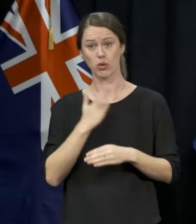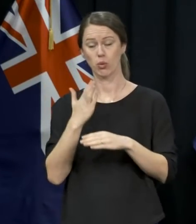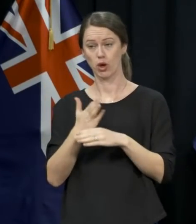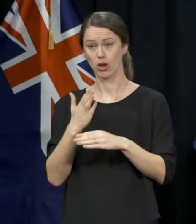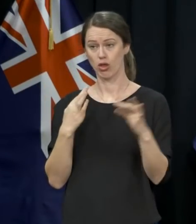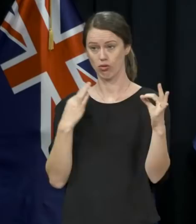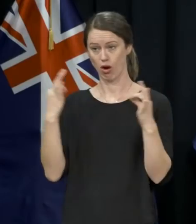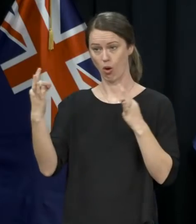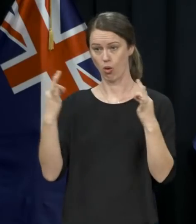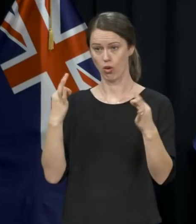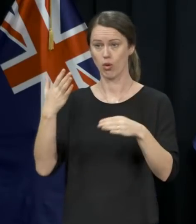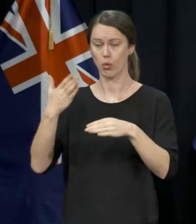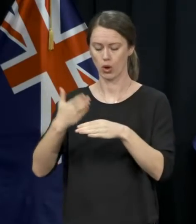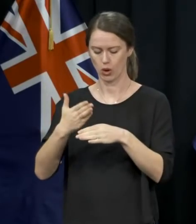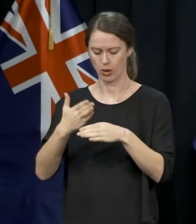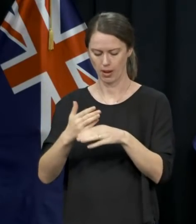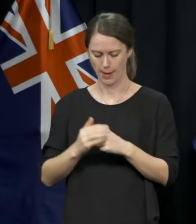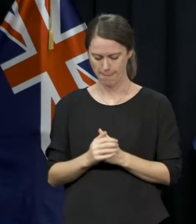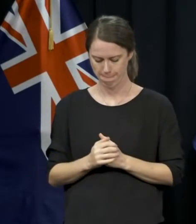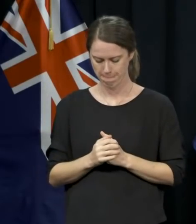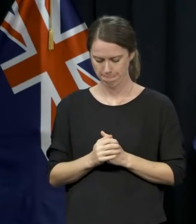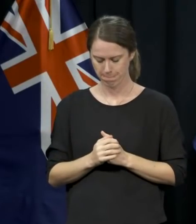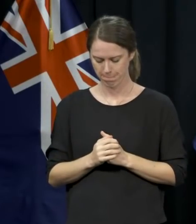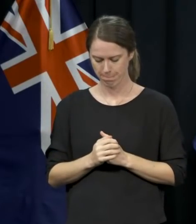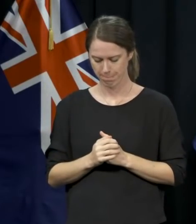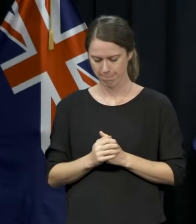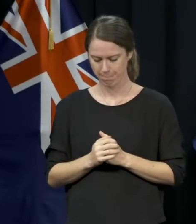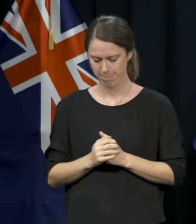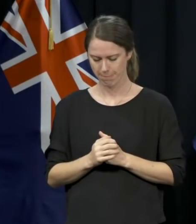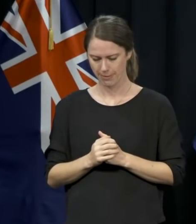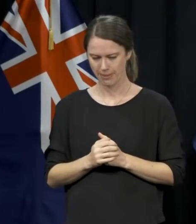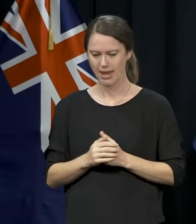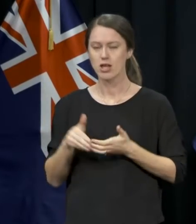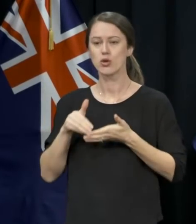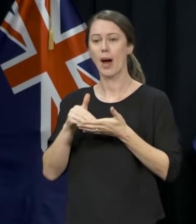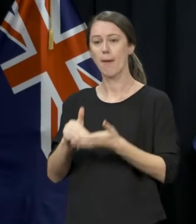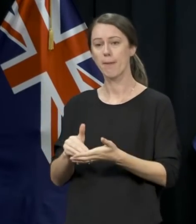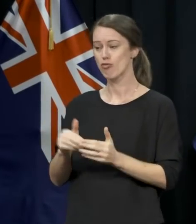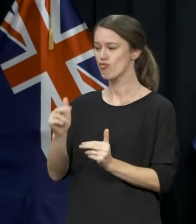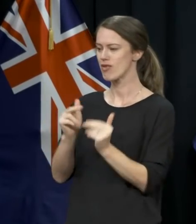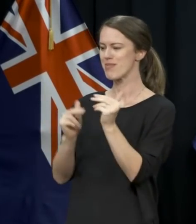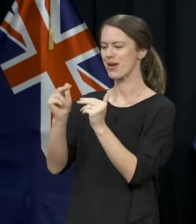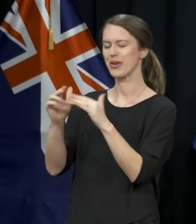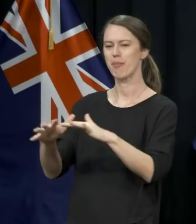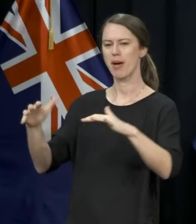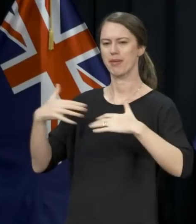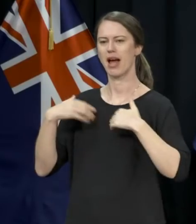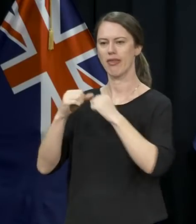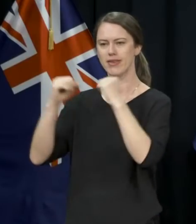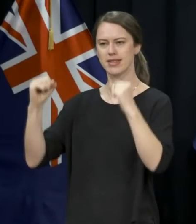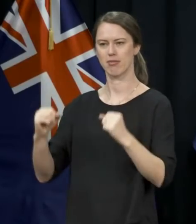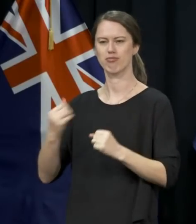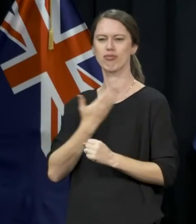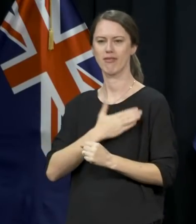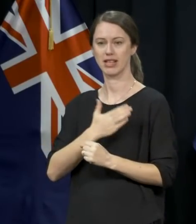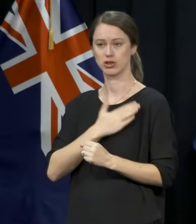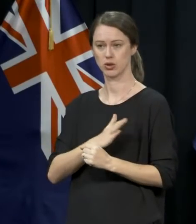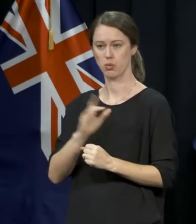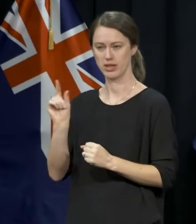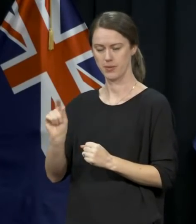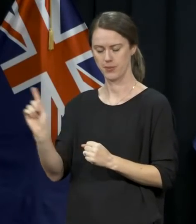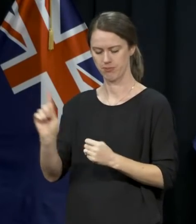lead that work, and to lead the work to rebuild our public health system in particular. We've made